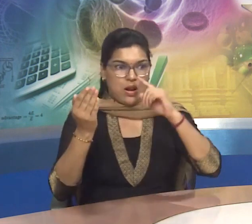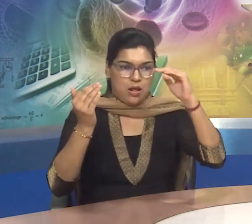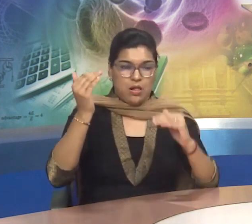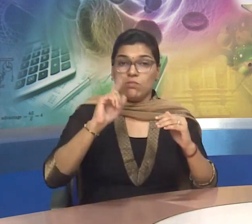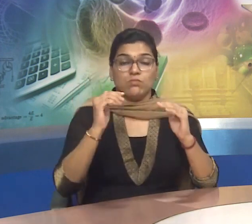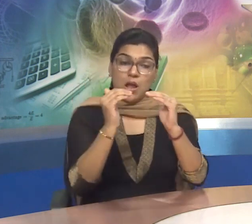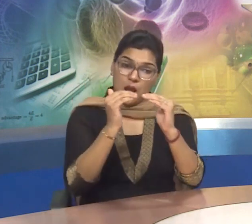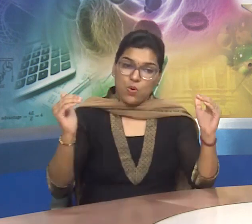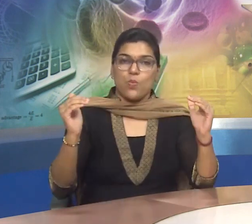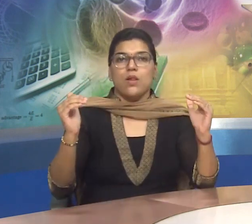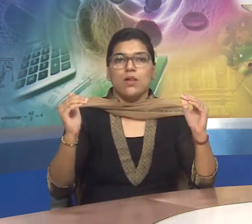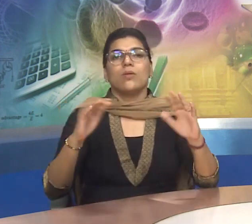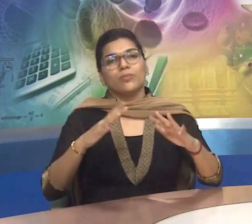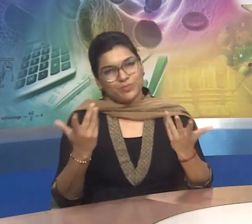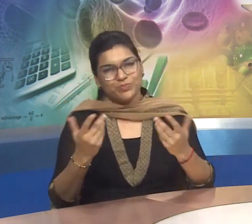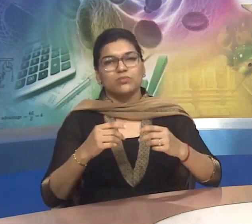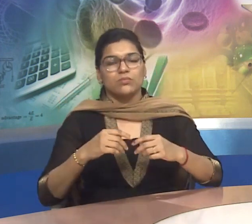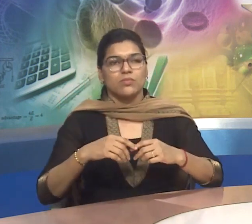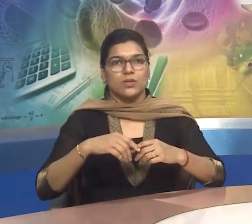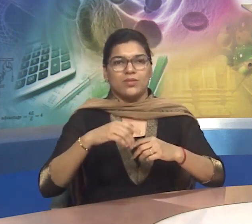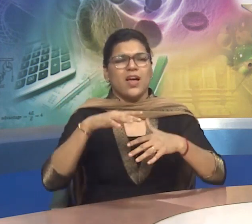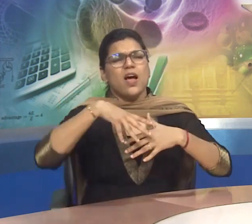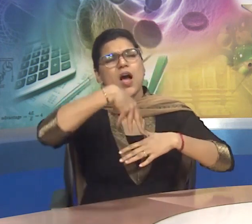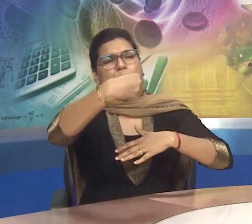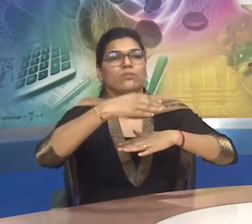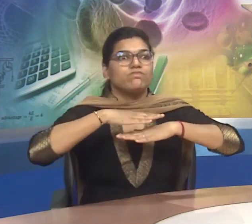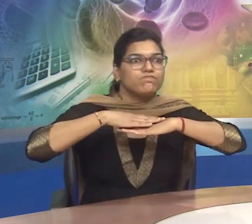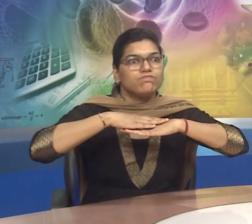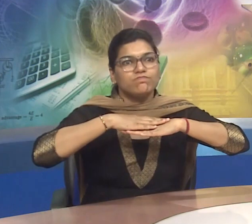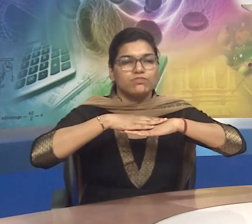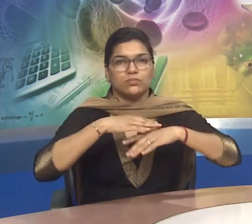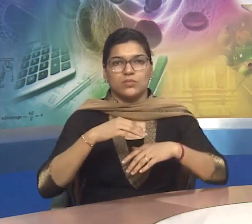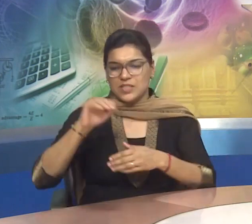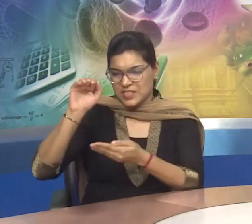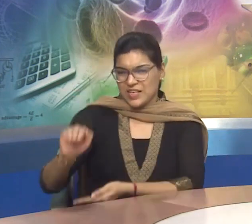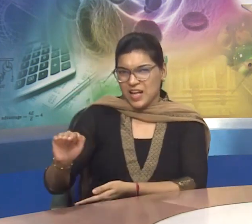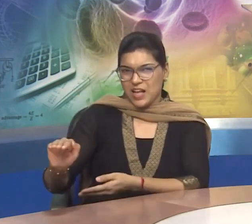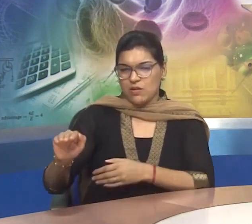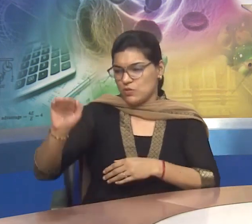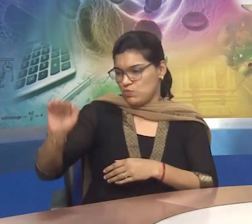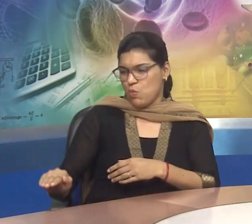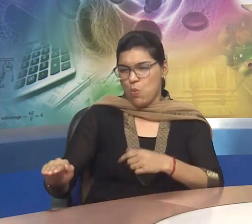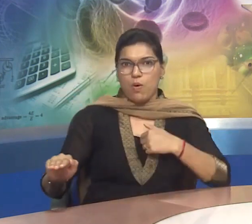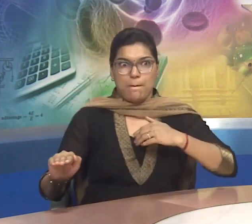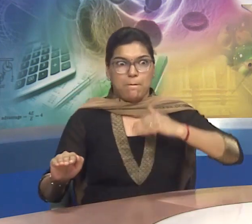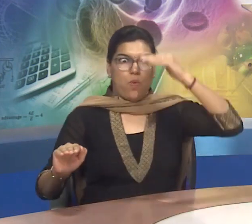It means all the people, whether it is male or female, a child, they all have equal rights.